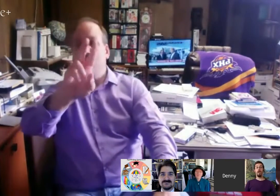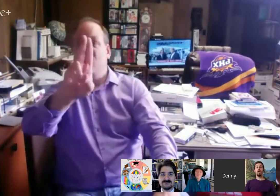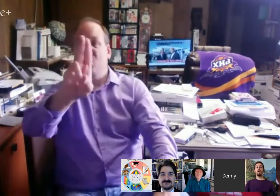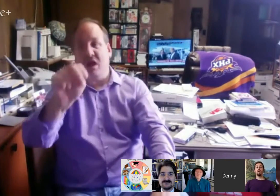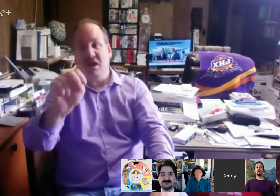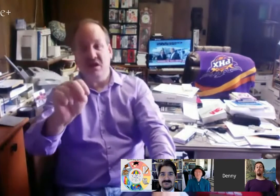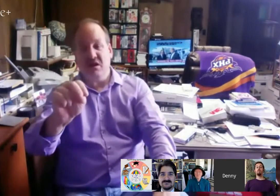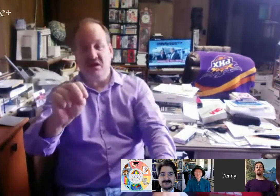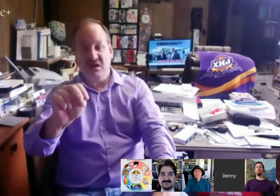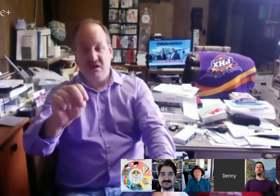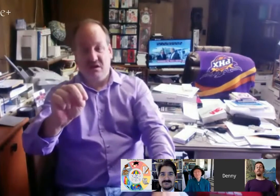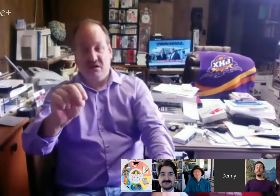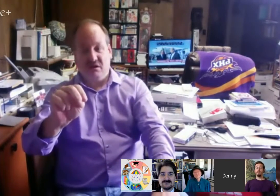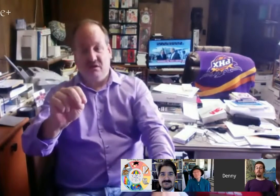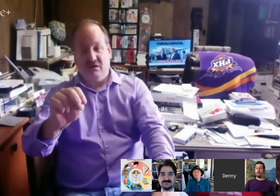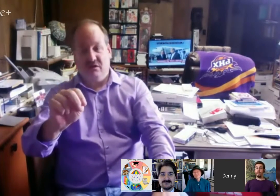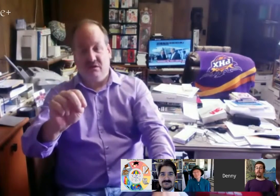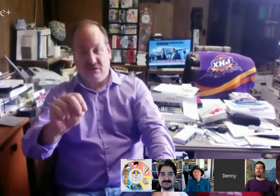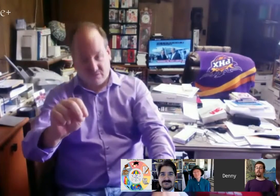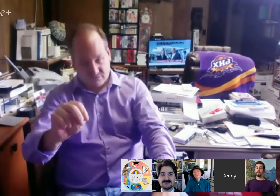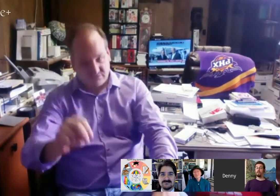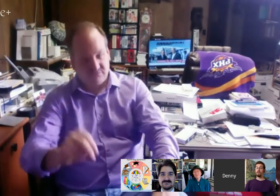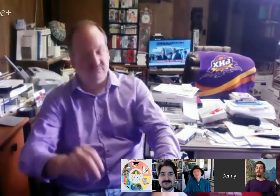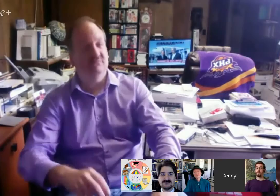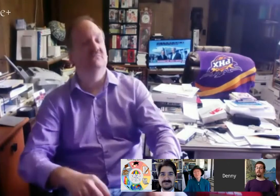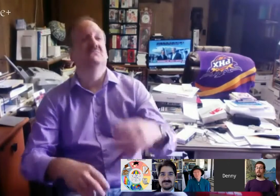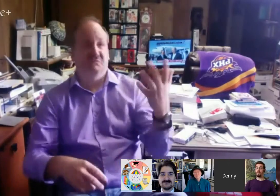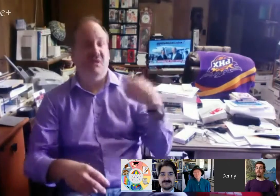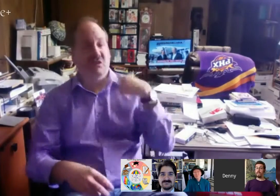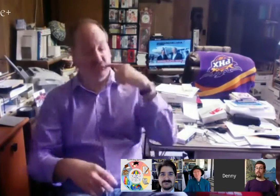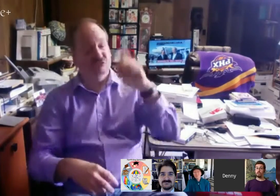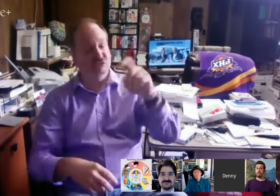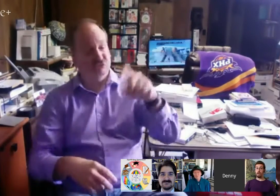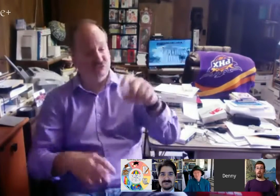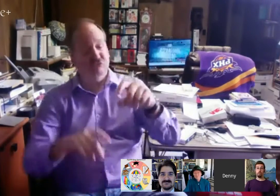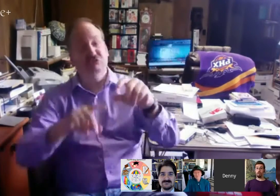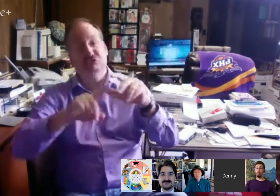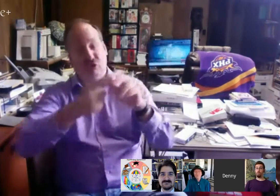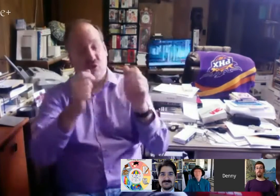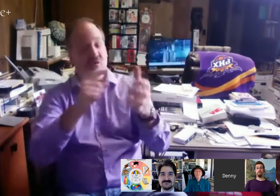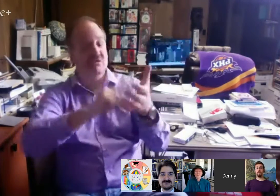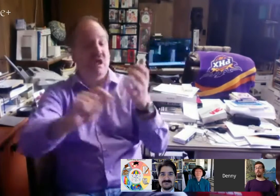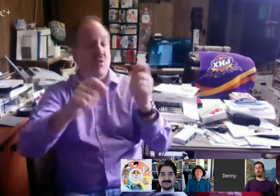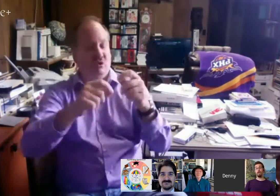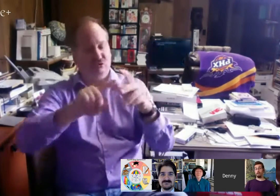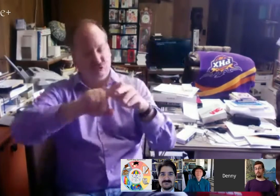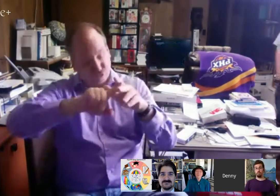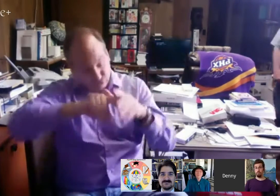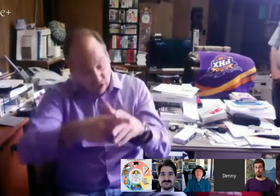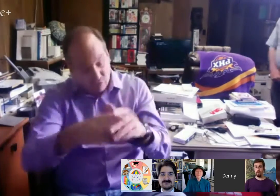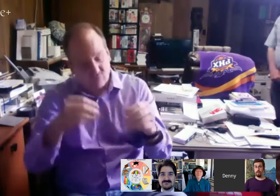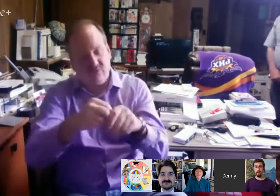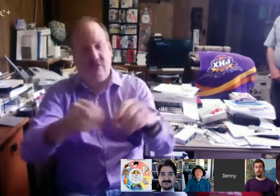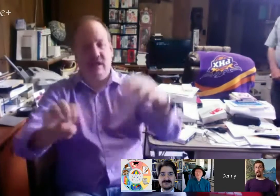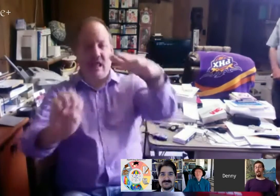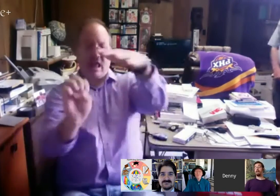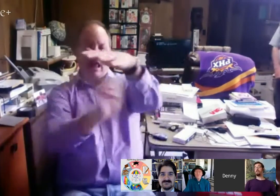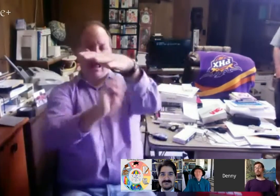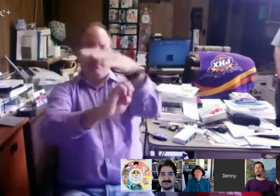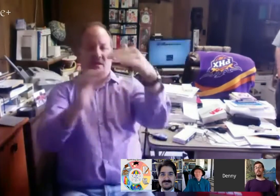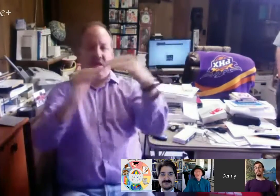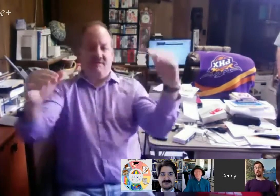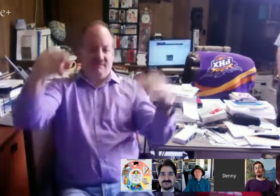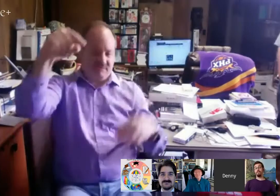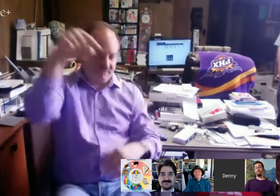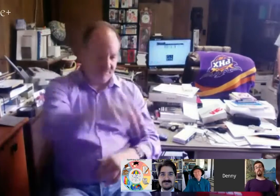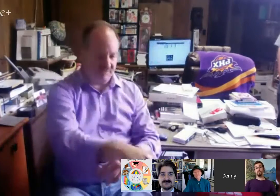my reading and writing of English in the long run would have been greatly improved.